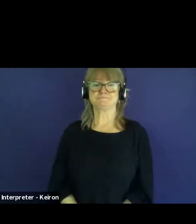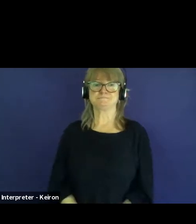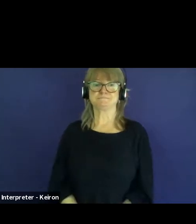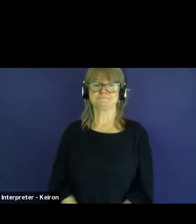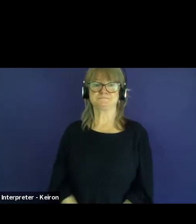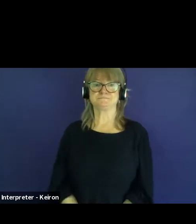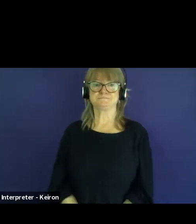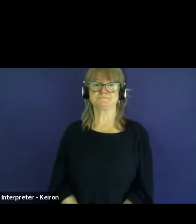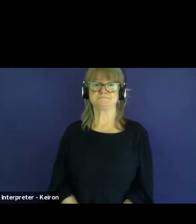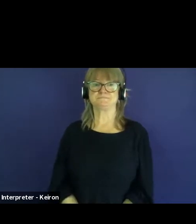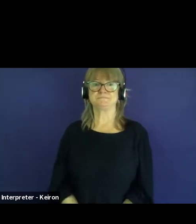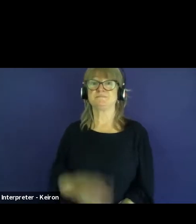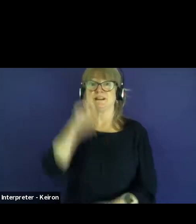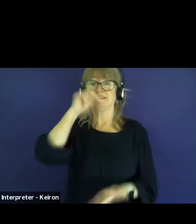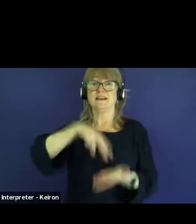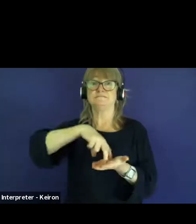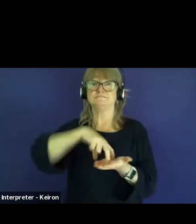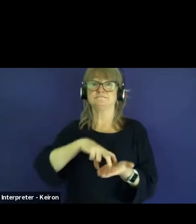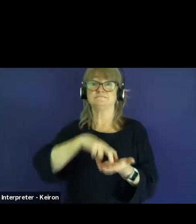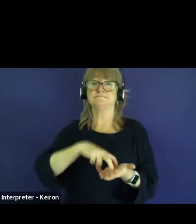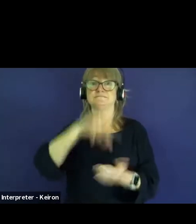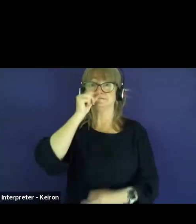here. And we can add that little pulse.